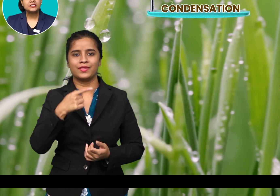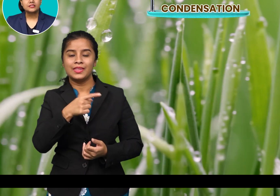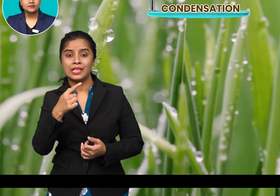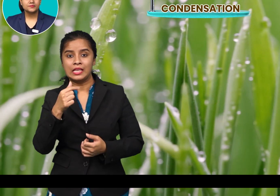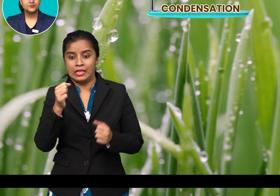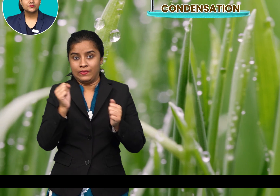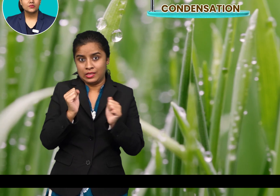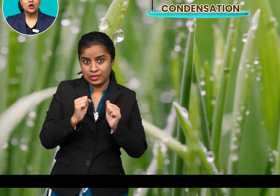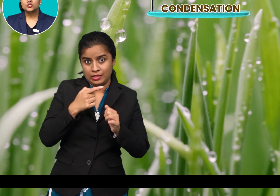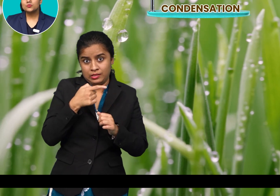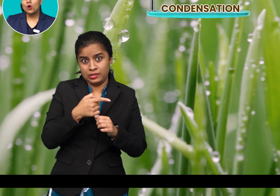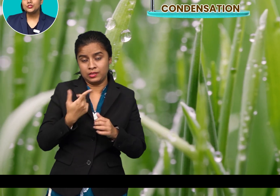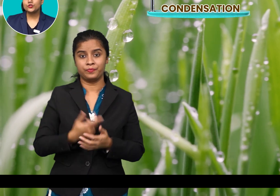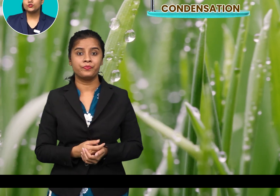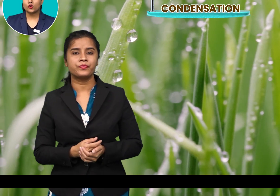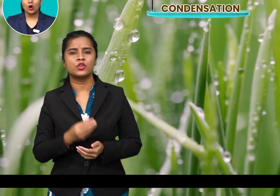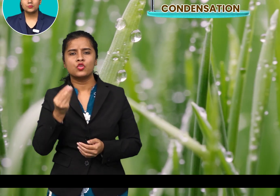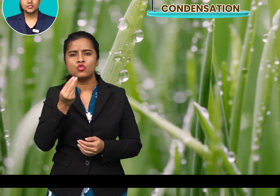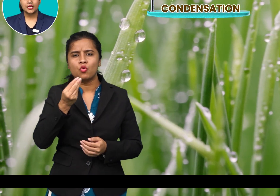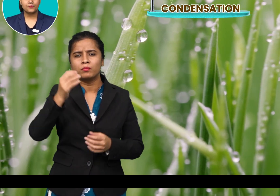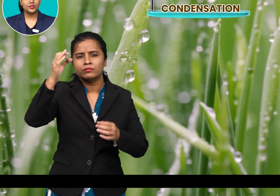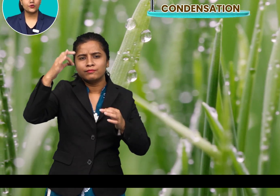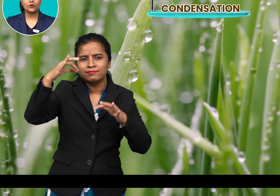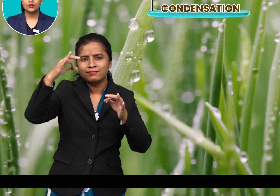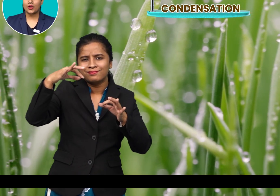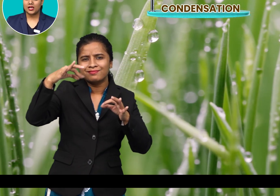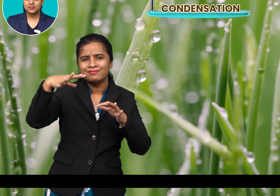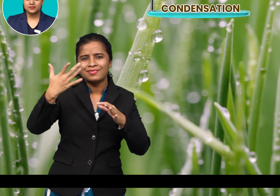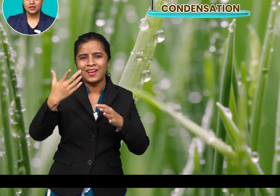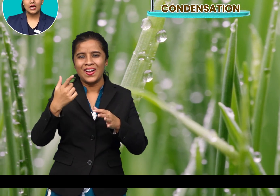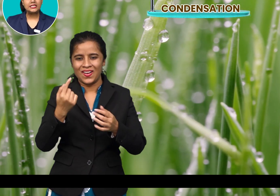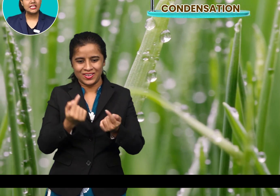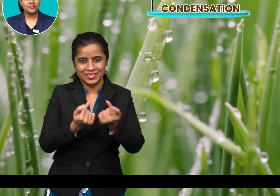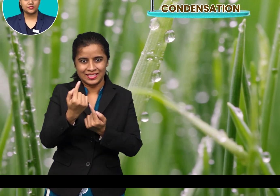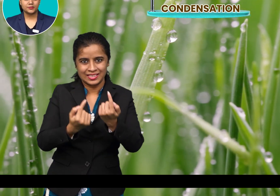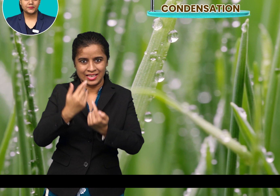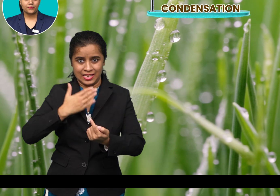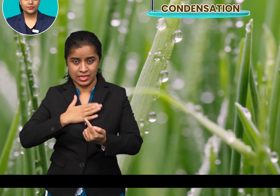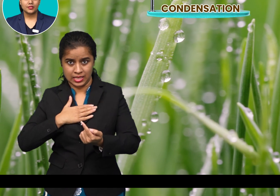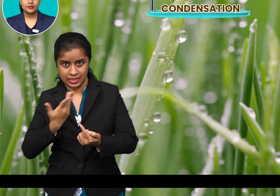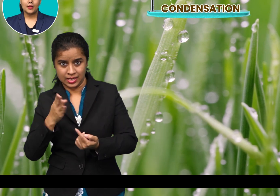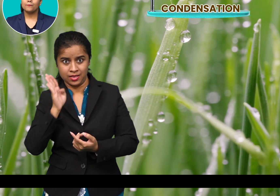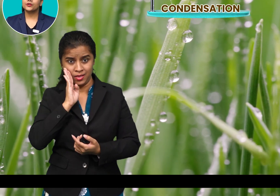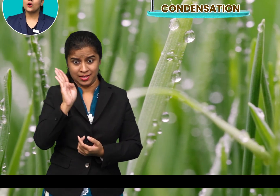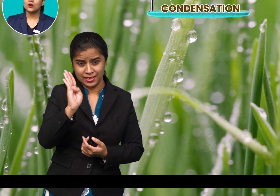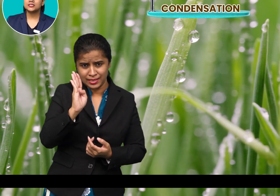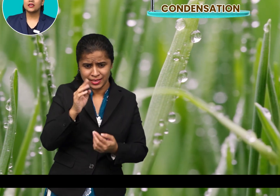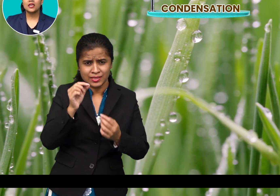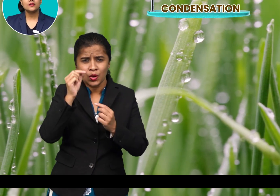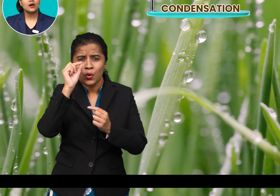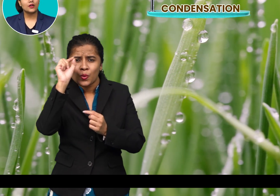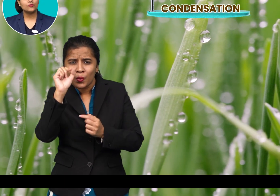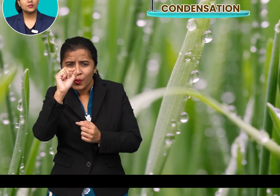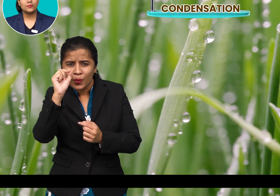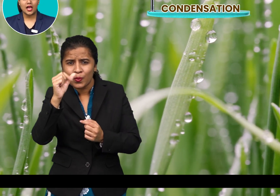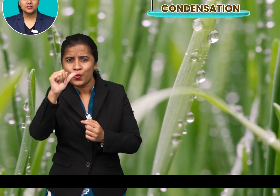In winter, small dewdrops appear on grass and leaves because the